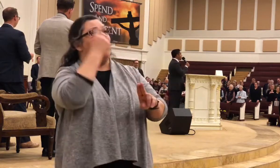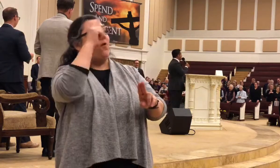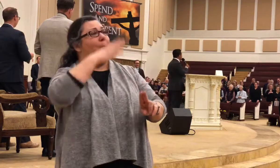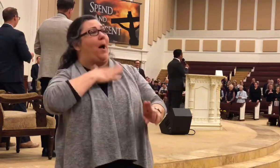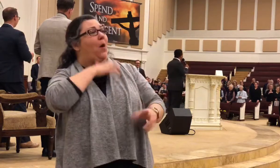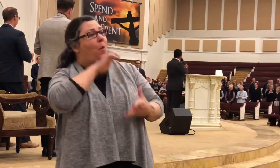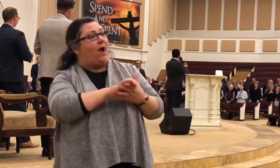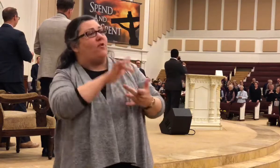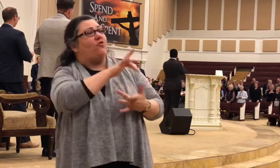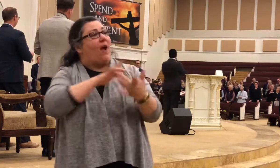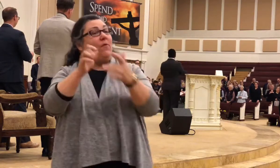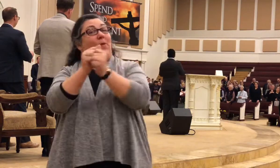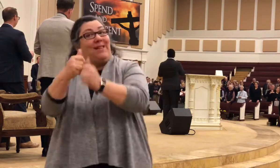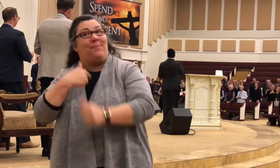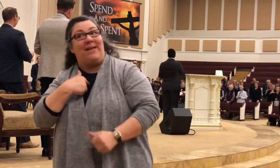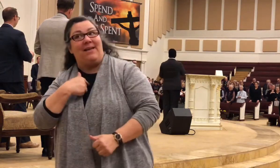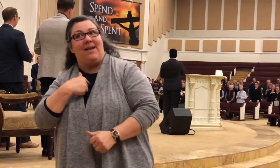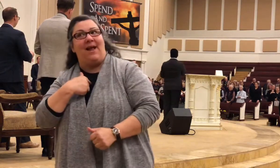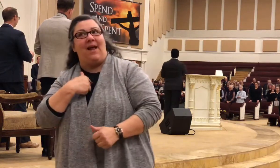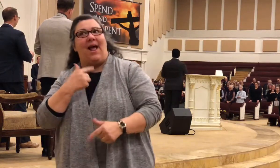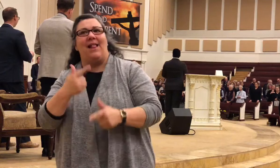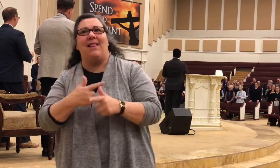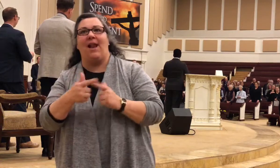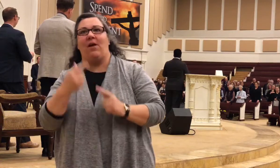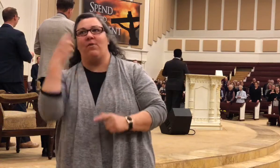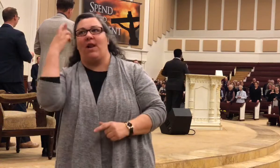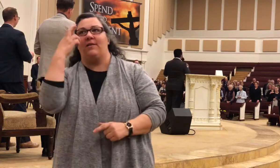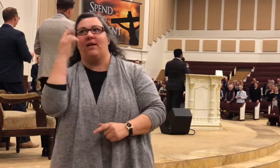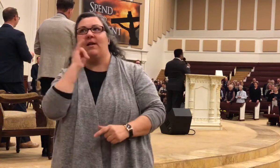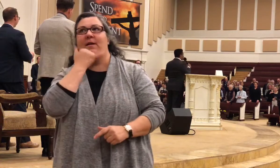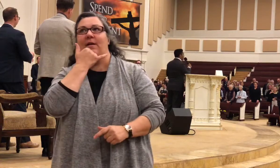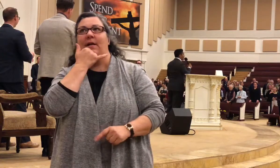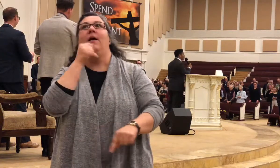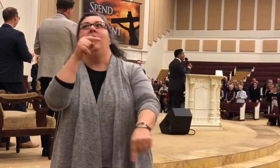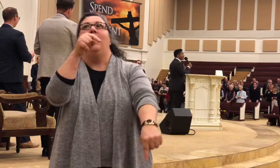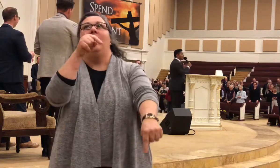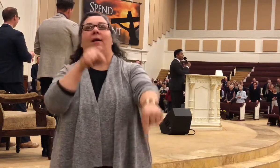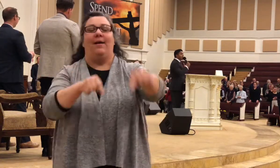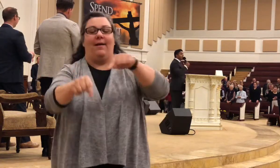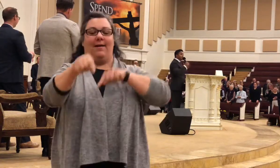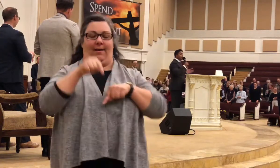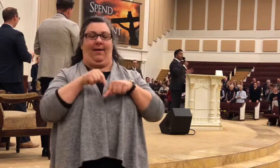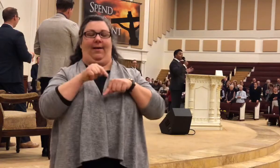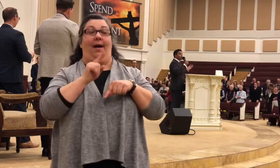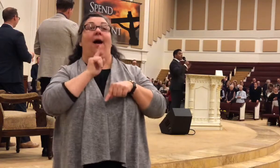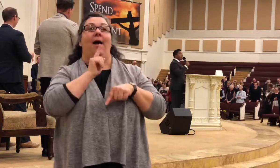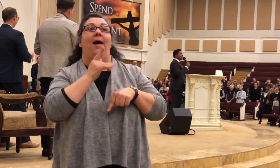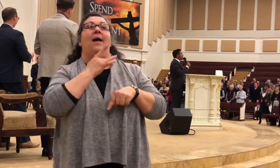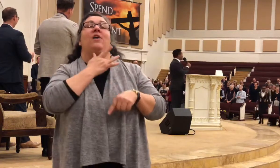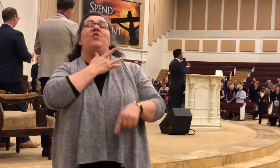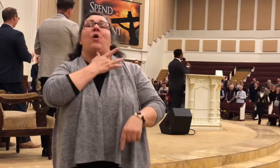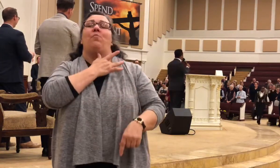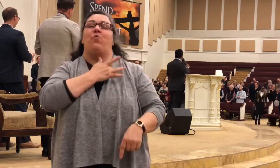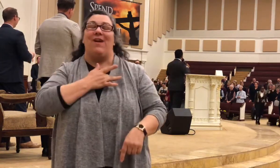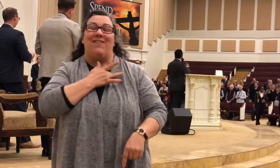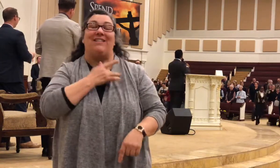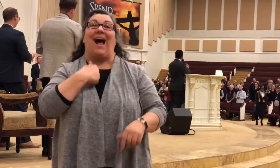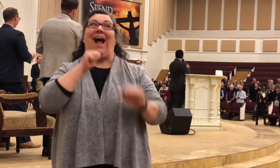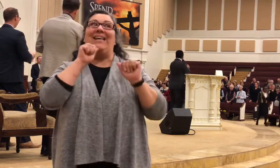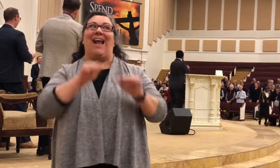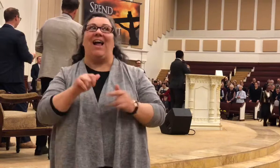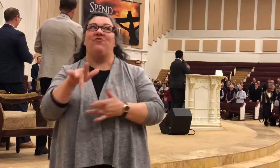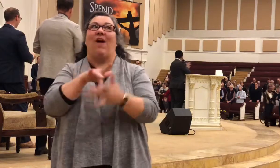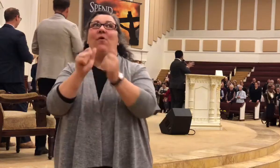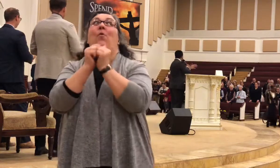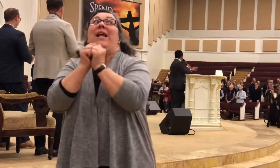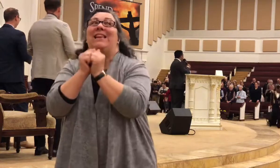travel with me, and then I realized I messed up. And so I'd like to backtrack, and I'd like to say it's a privilege that I get to travel with